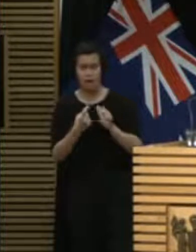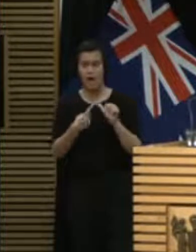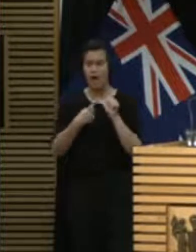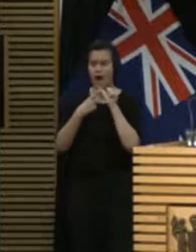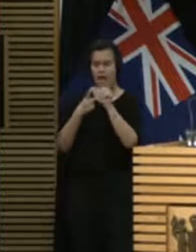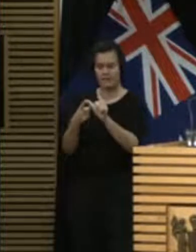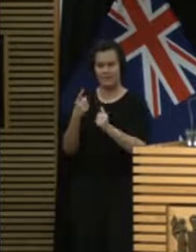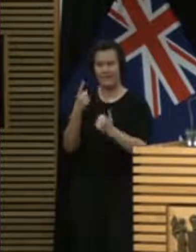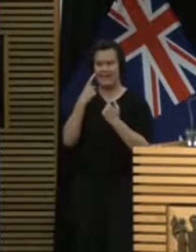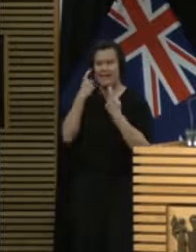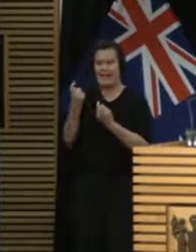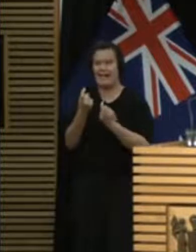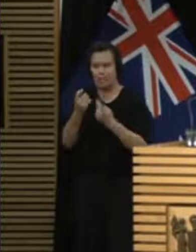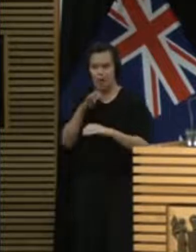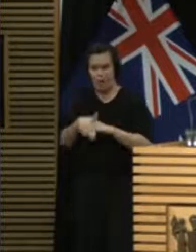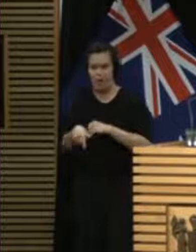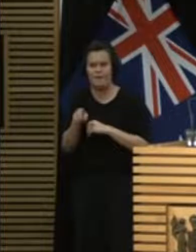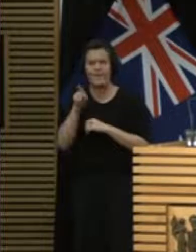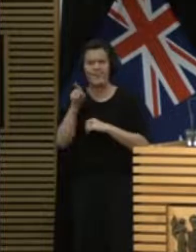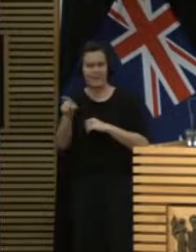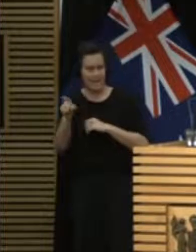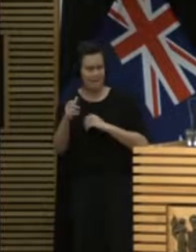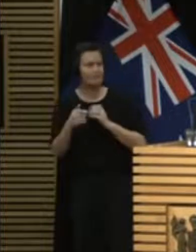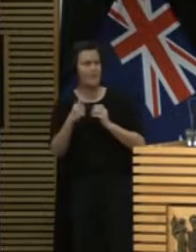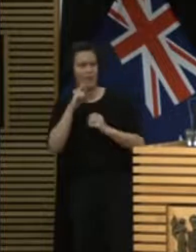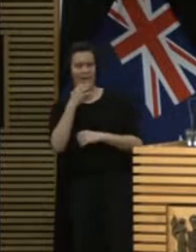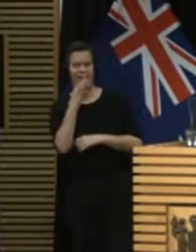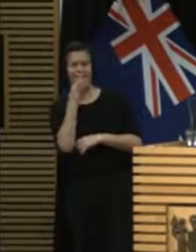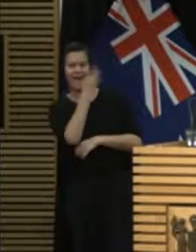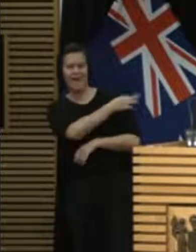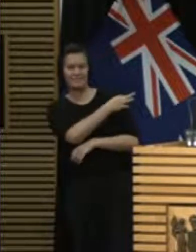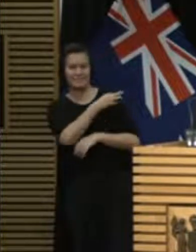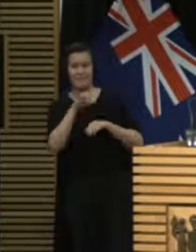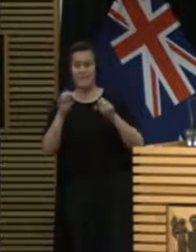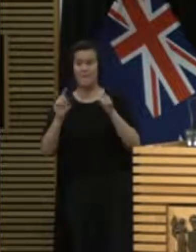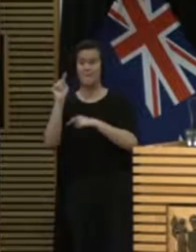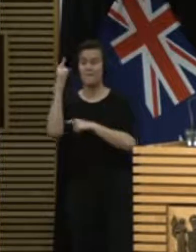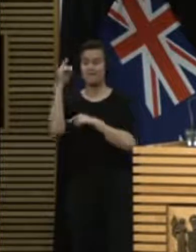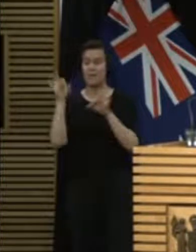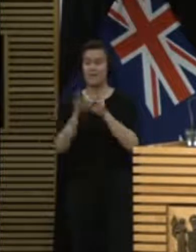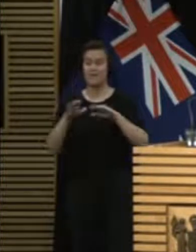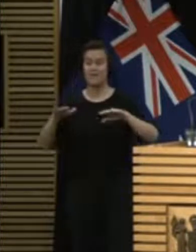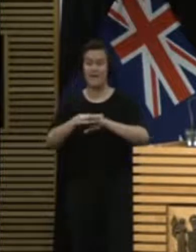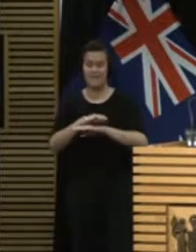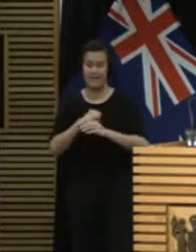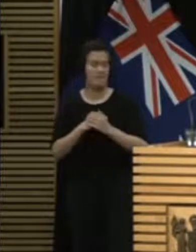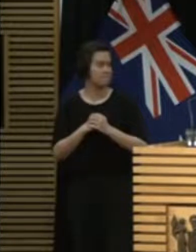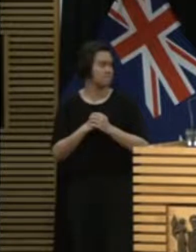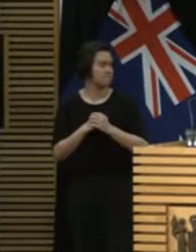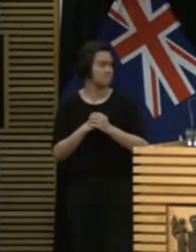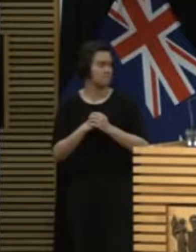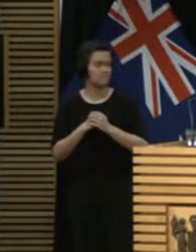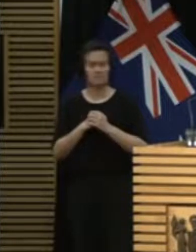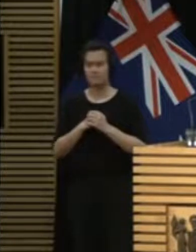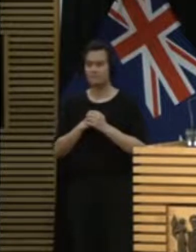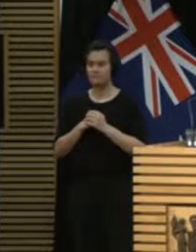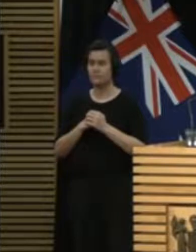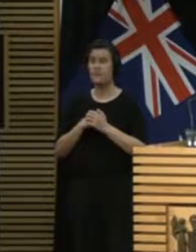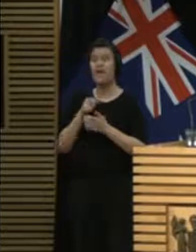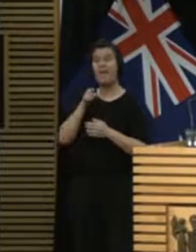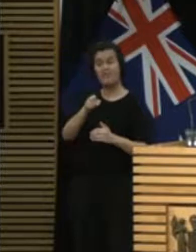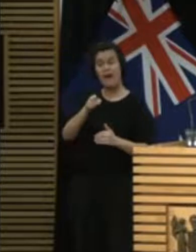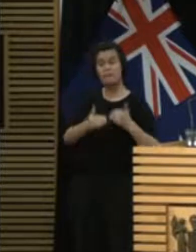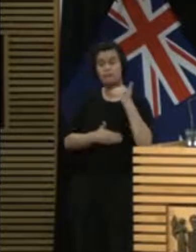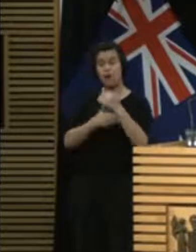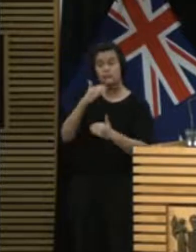front. I'll have Minister Wood, who's been working closely with the Attorney General on this, speak to that. Thank you. Well, Henry, that process would occur as legislation